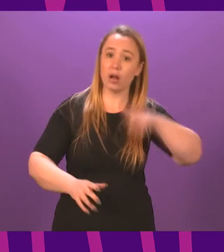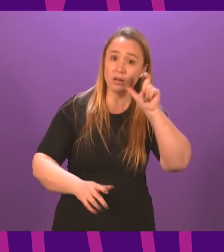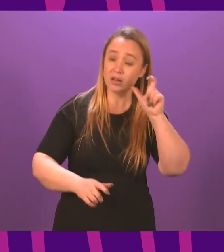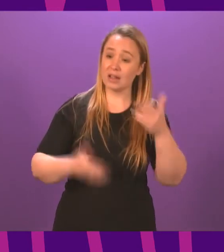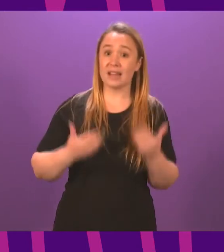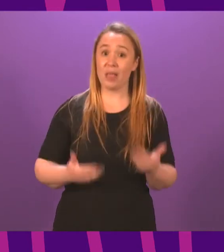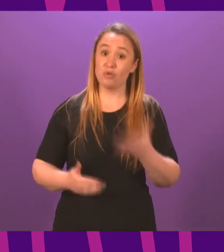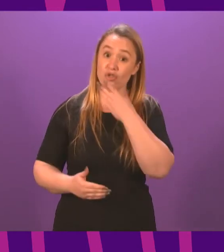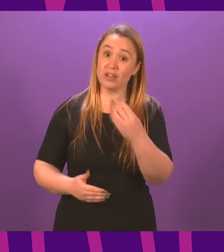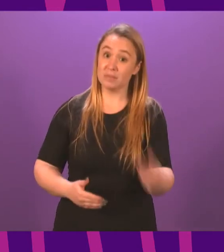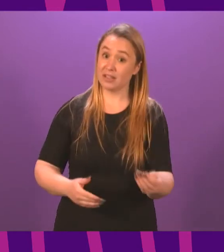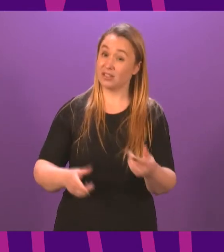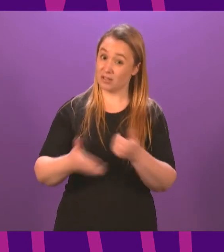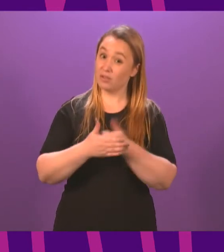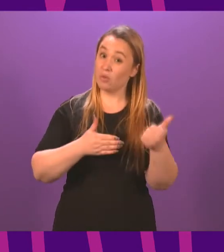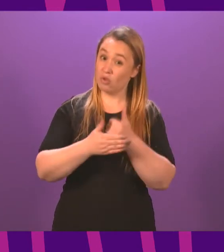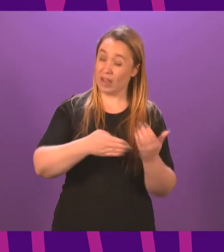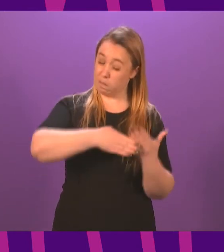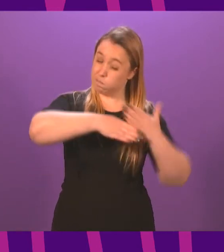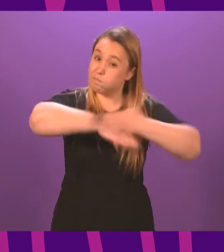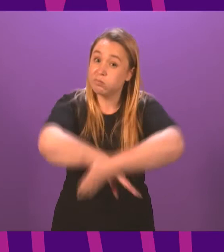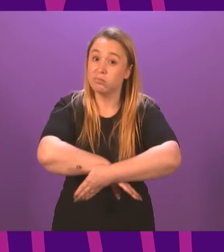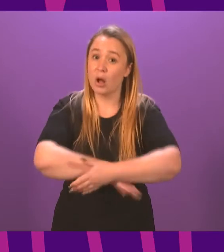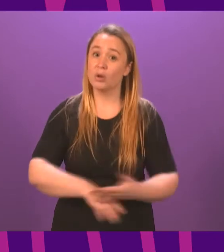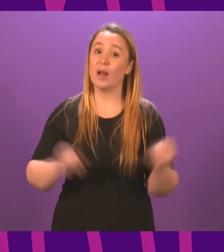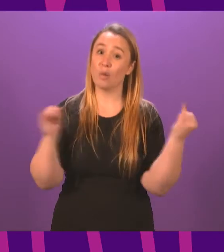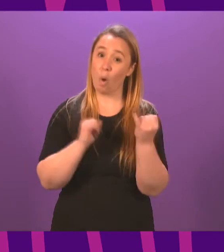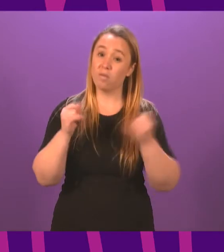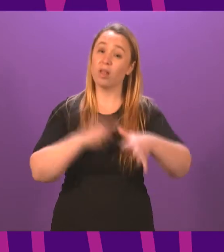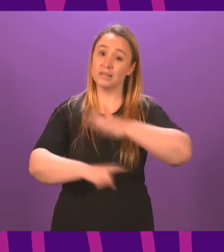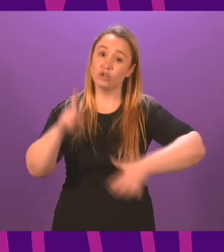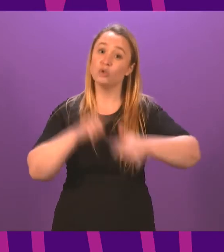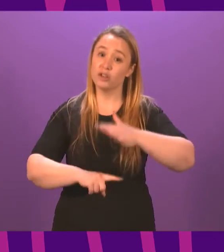busiest trading period of the year will be seen as nothing less than cataclysmic.